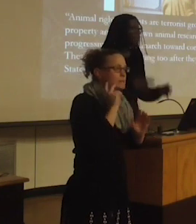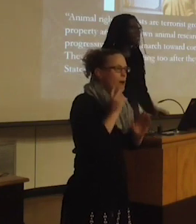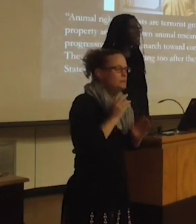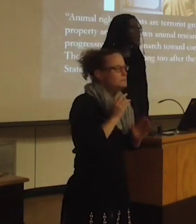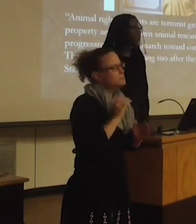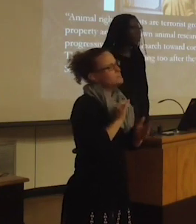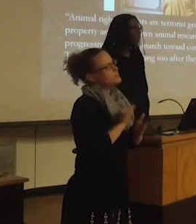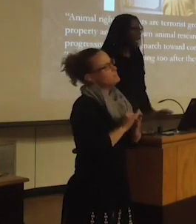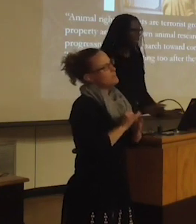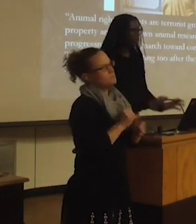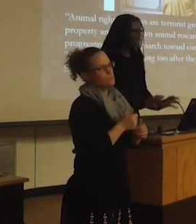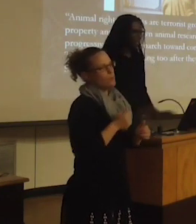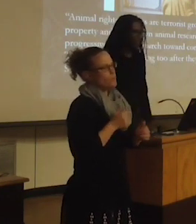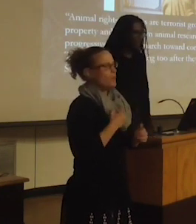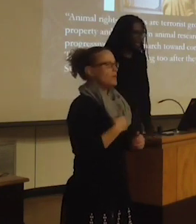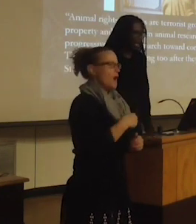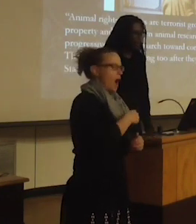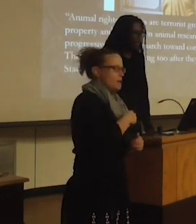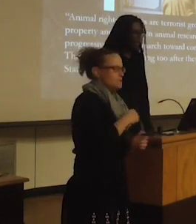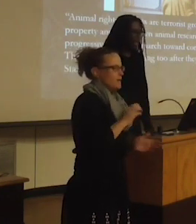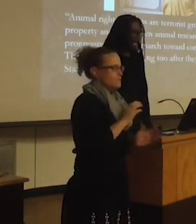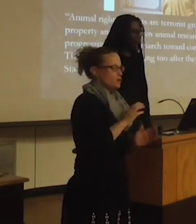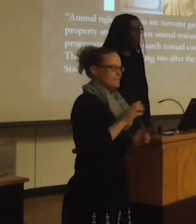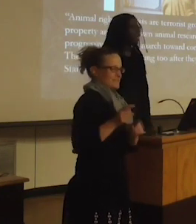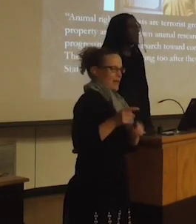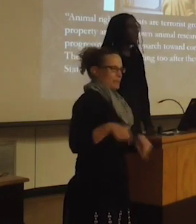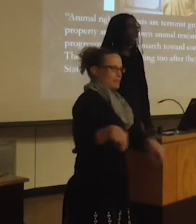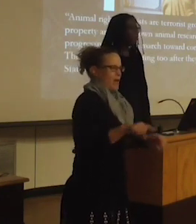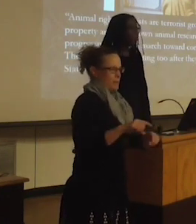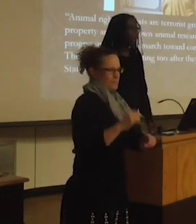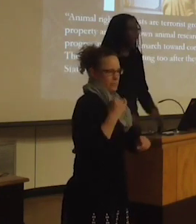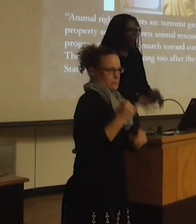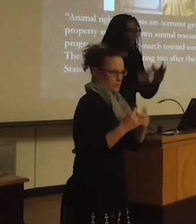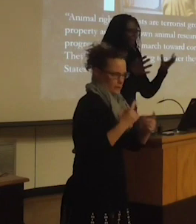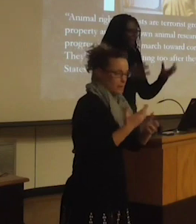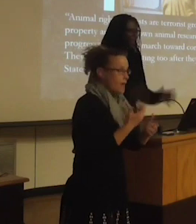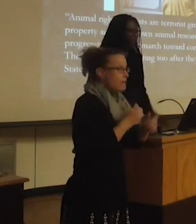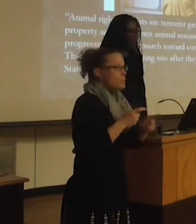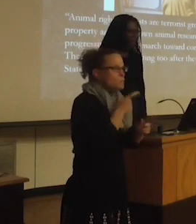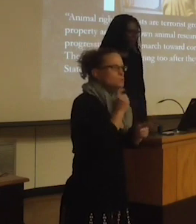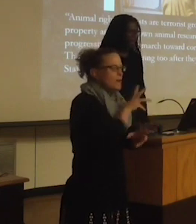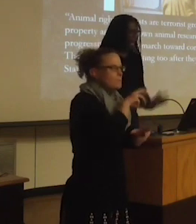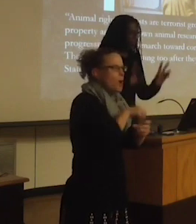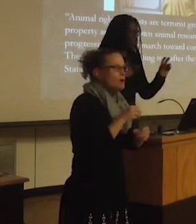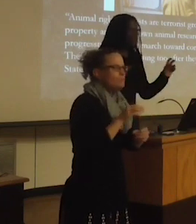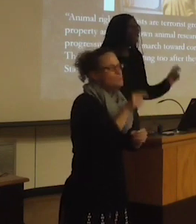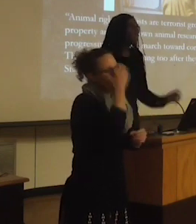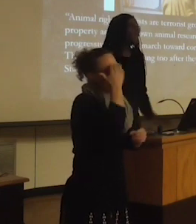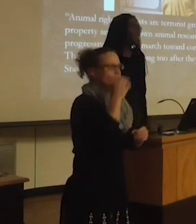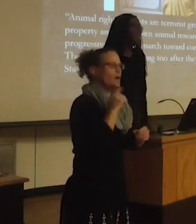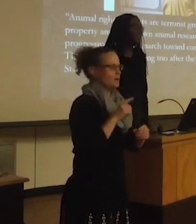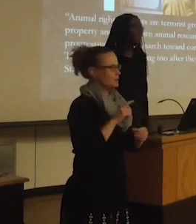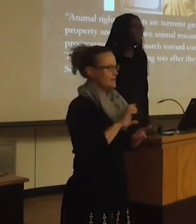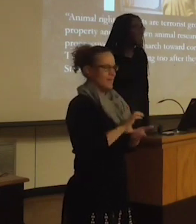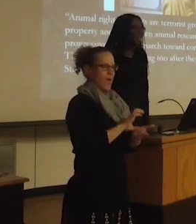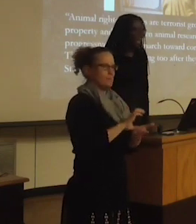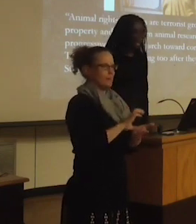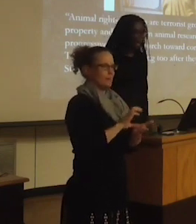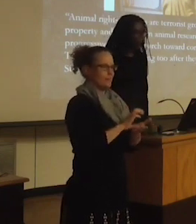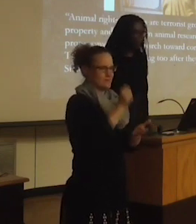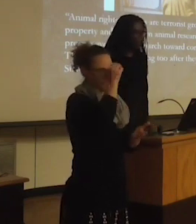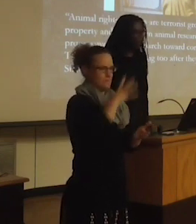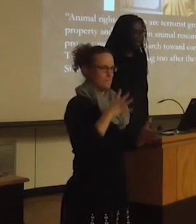it's impossible to get away from the us versus them dichotomy. Everybody who is not part of, like, you know, the capitalist patriarchy, if you